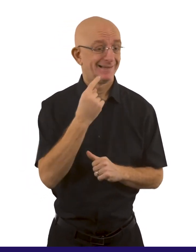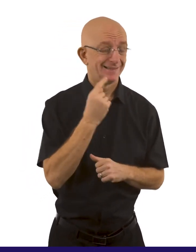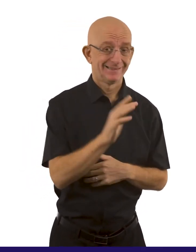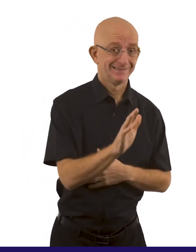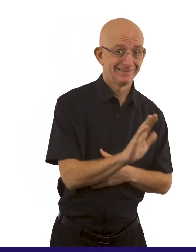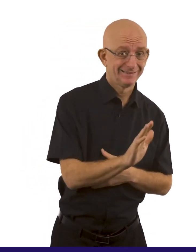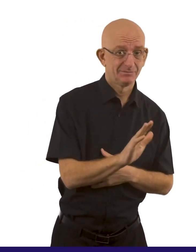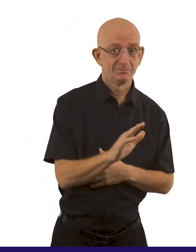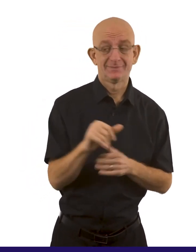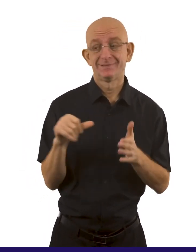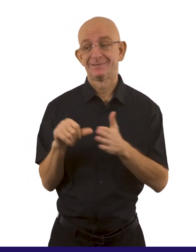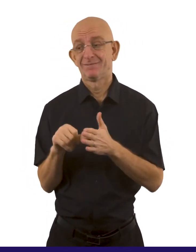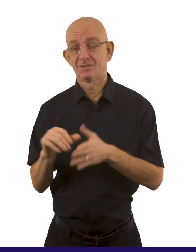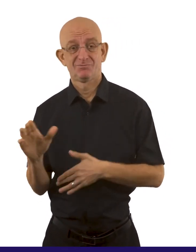neither easy nor difficult,